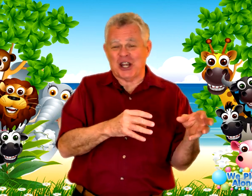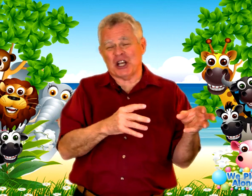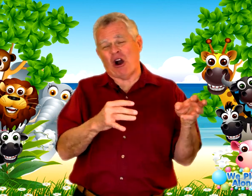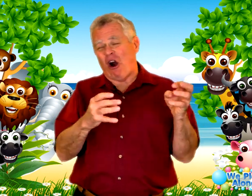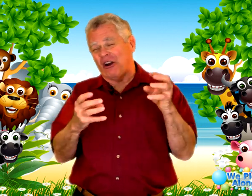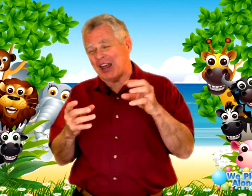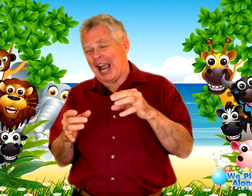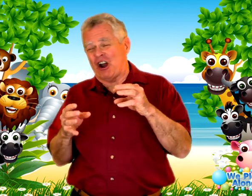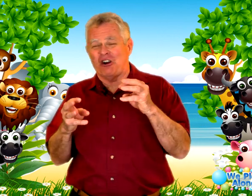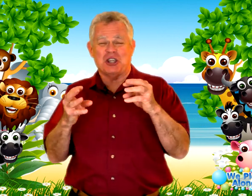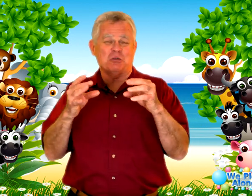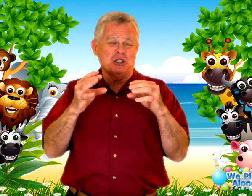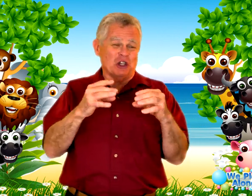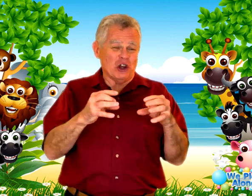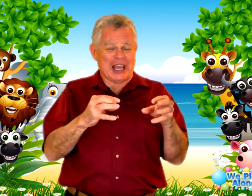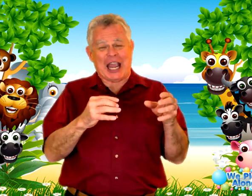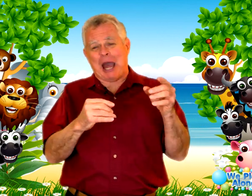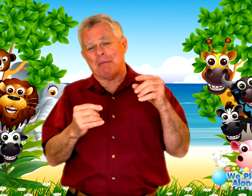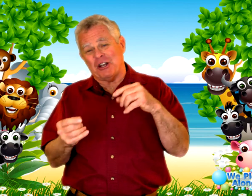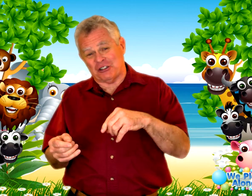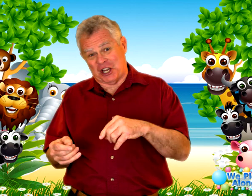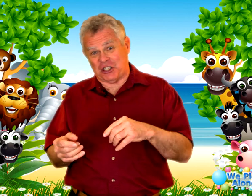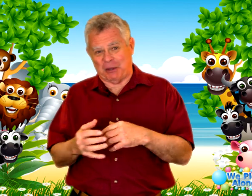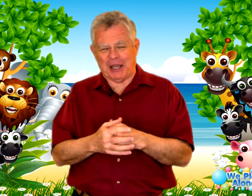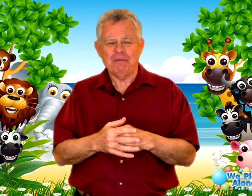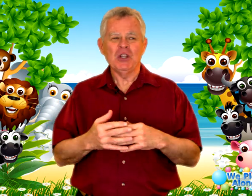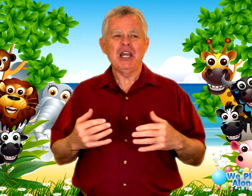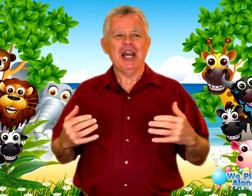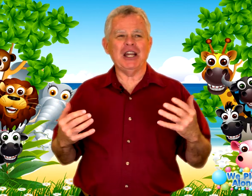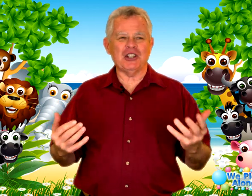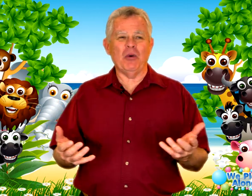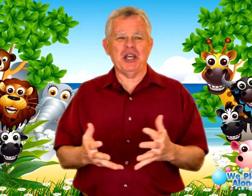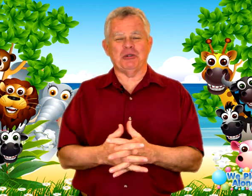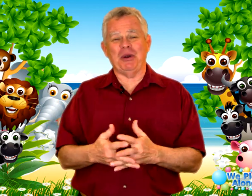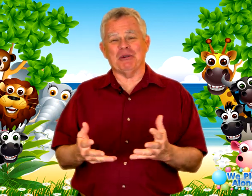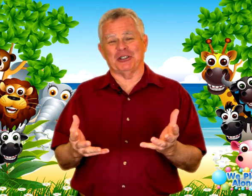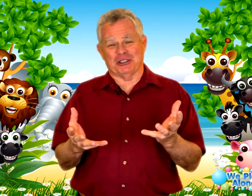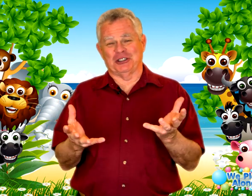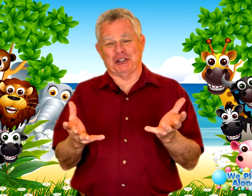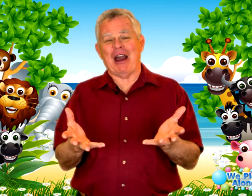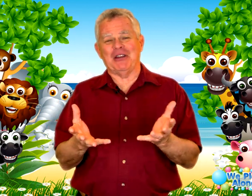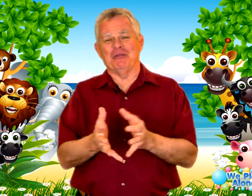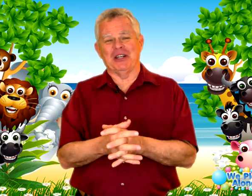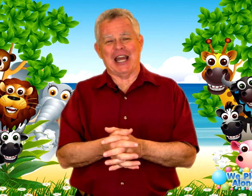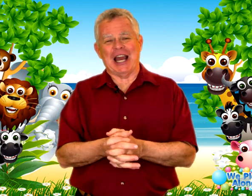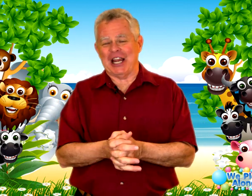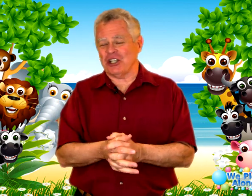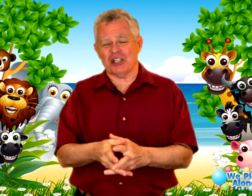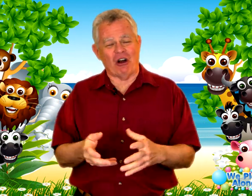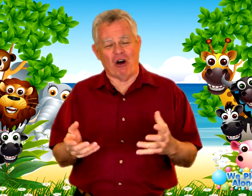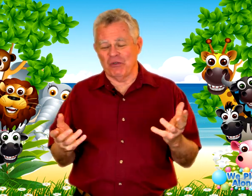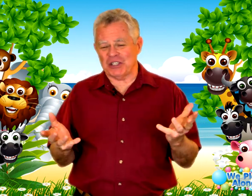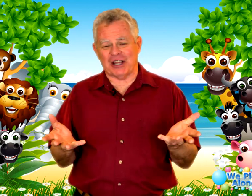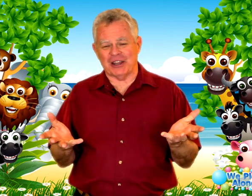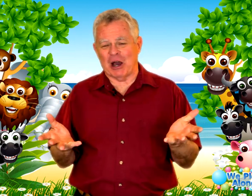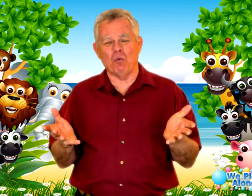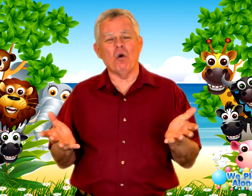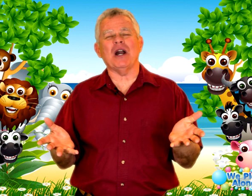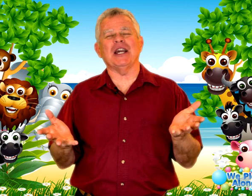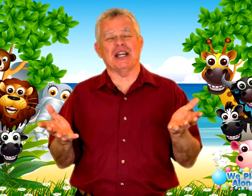of the car or that car. This one's looking at me or touching me. And so, as we were driving one day, I just all of a sudden thought, what can